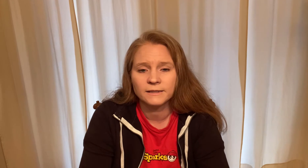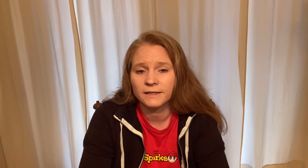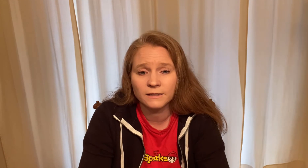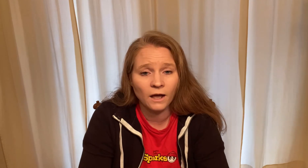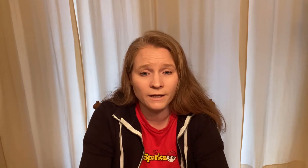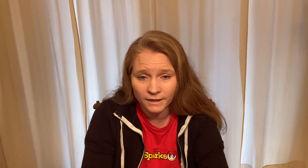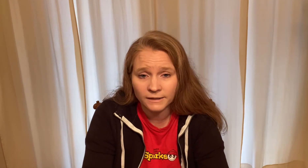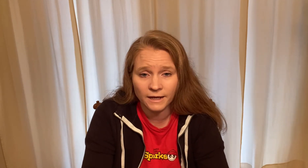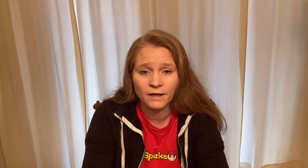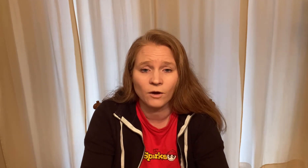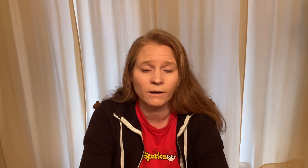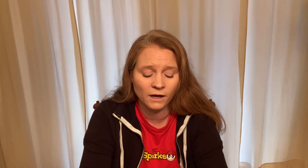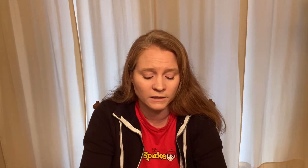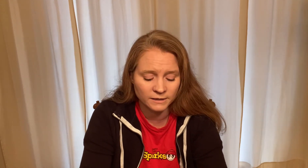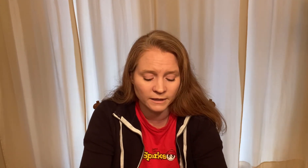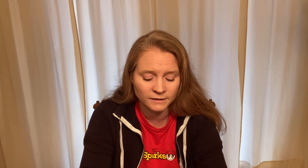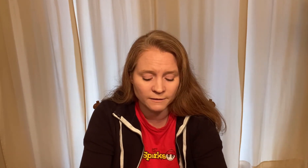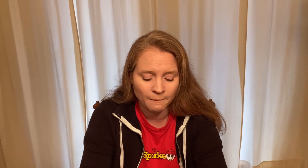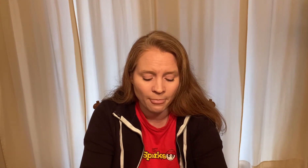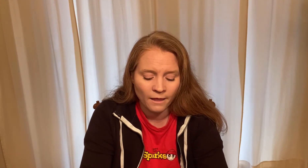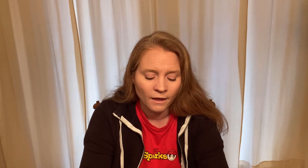he is God, he can take away our sins. So